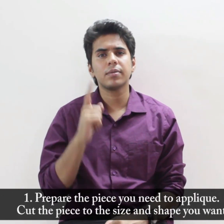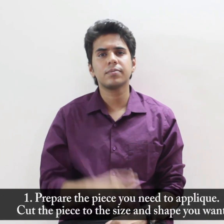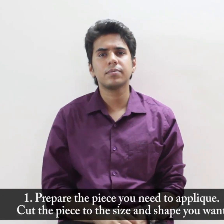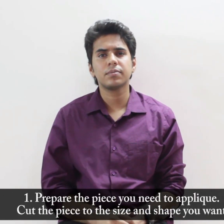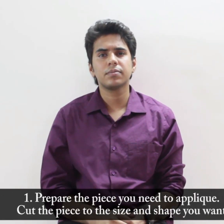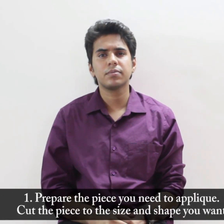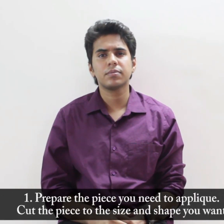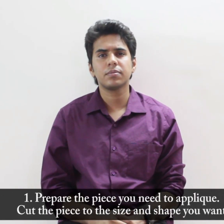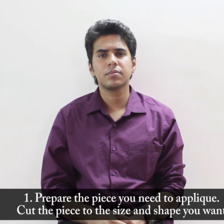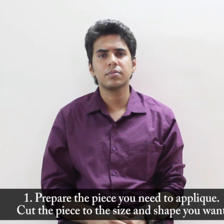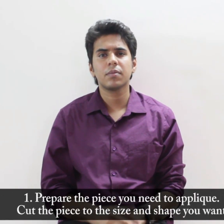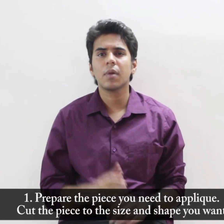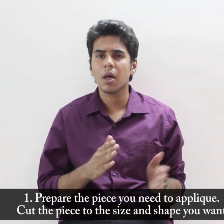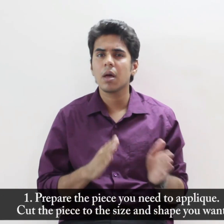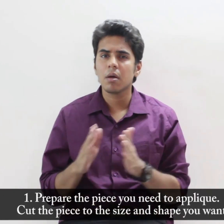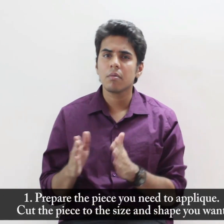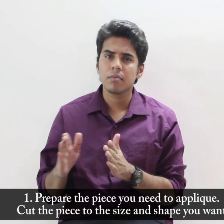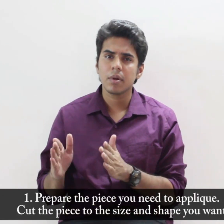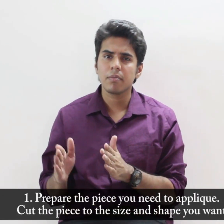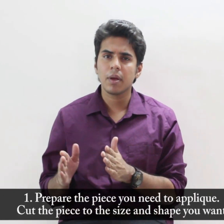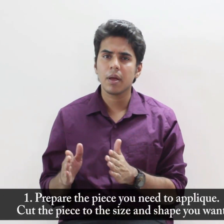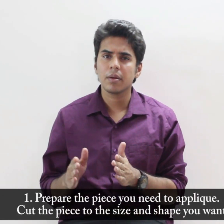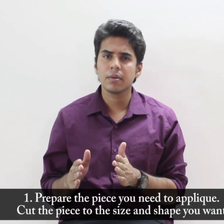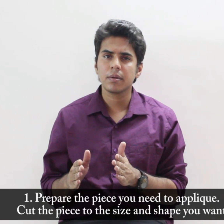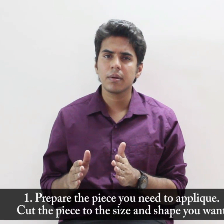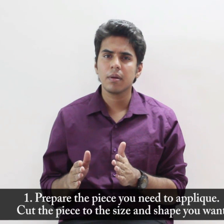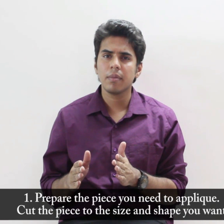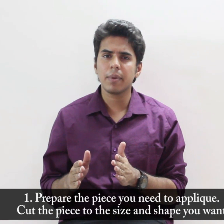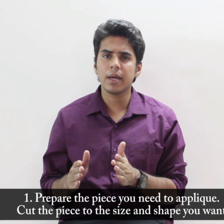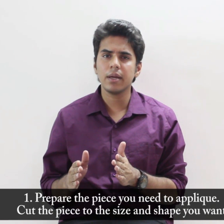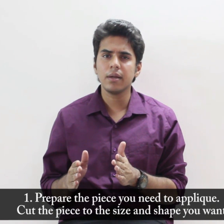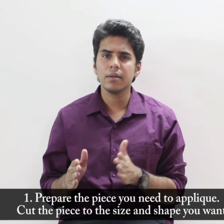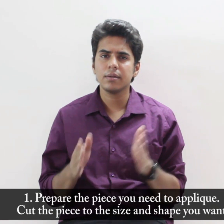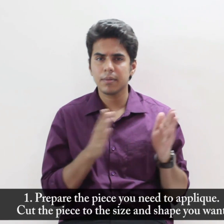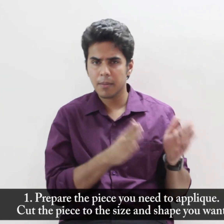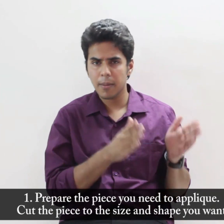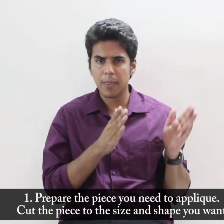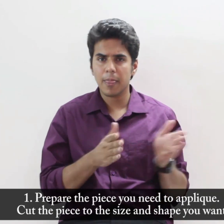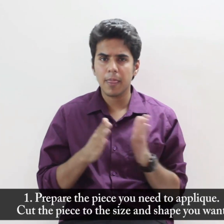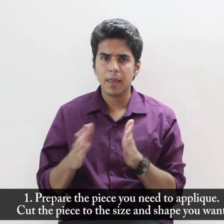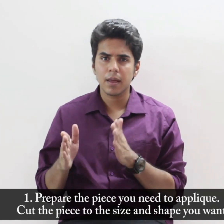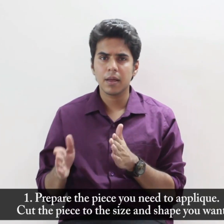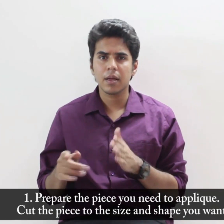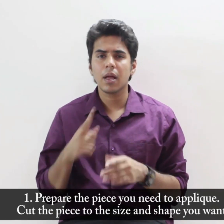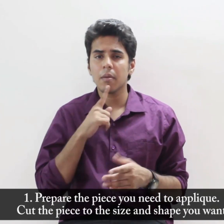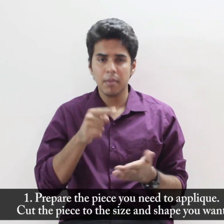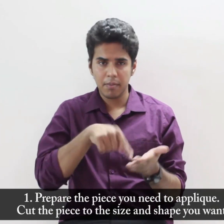Number 1. Prepare the piece you need to applique. Cut the piece to the size and shape you